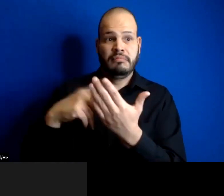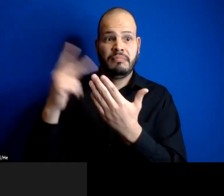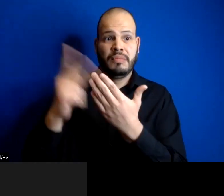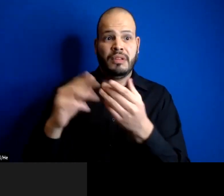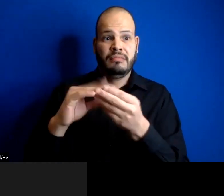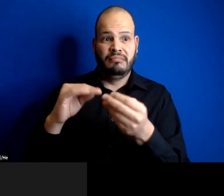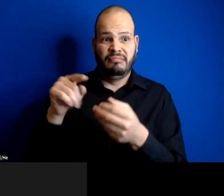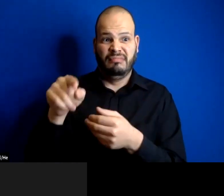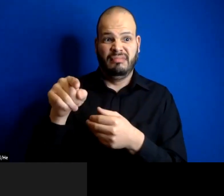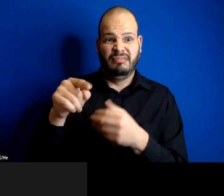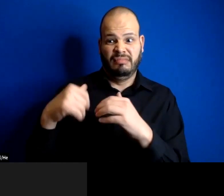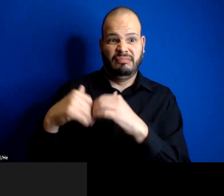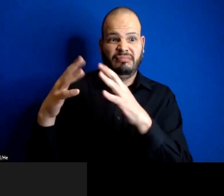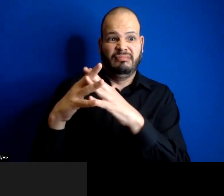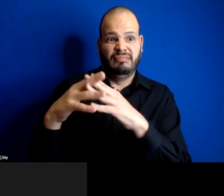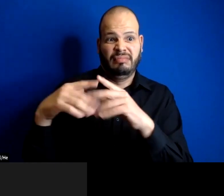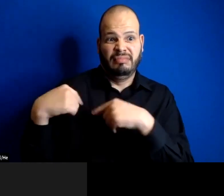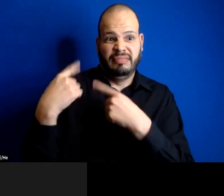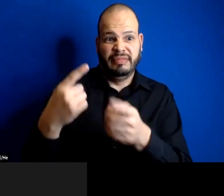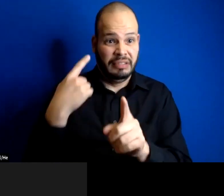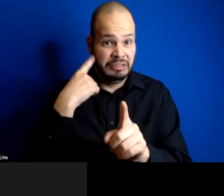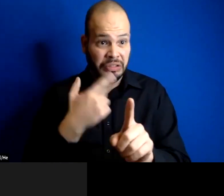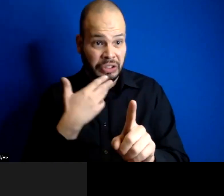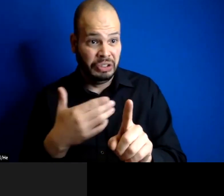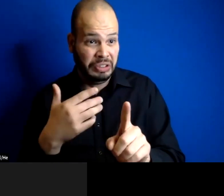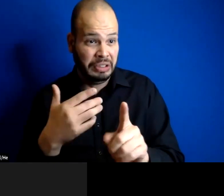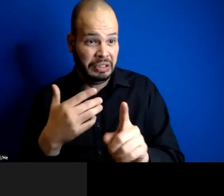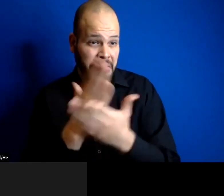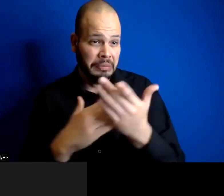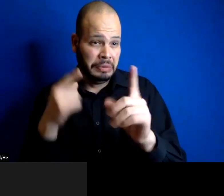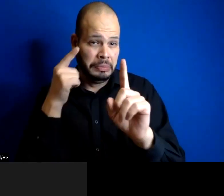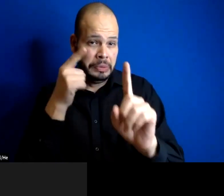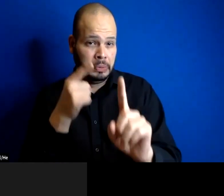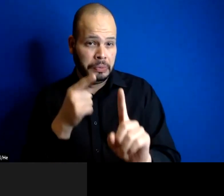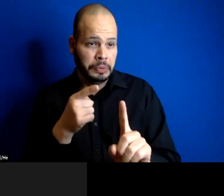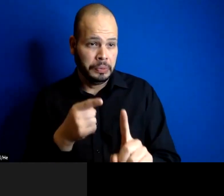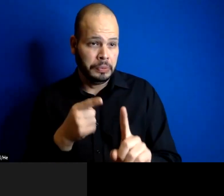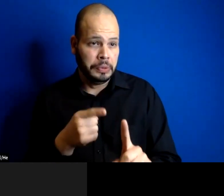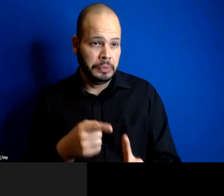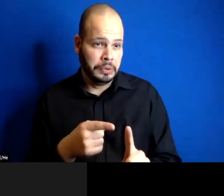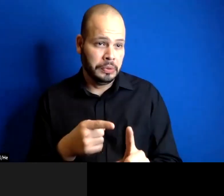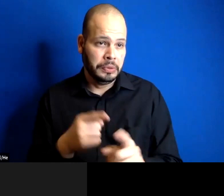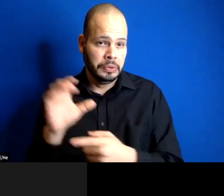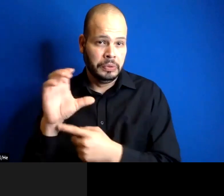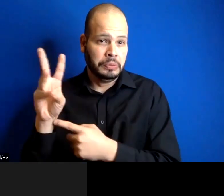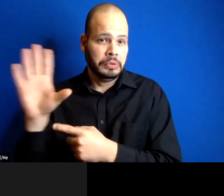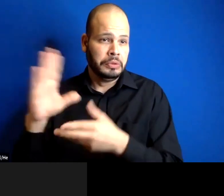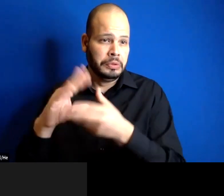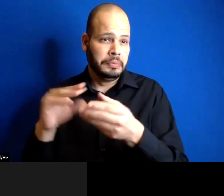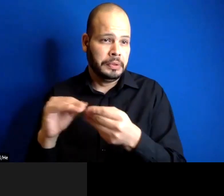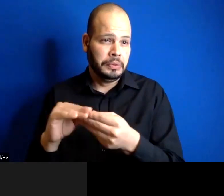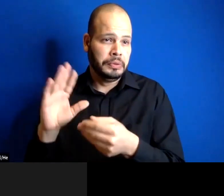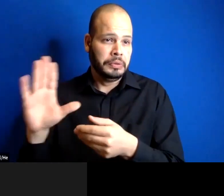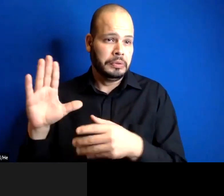And that's really some of the main points that she covered in her summary. And but at the end of the day,